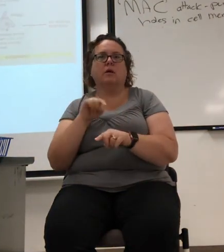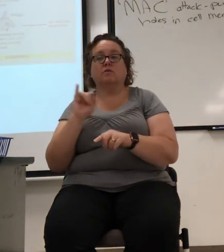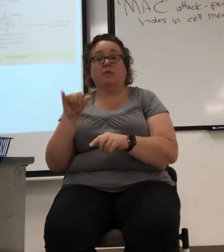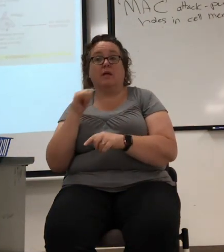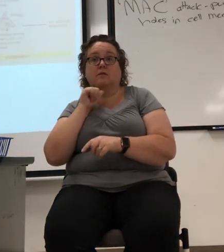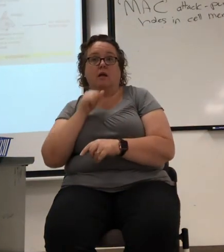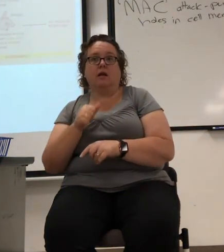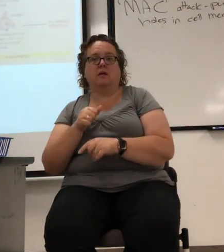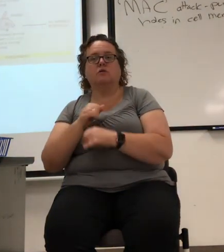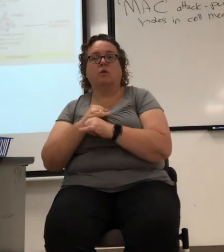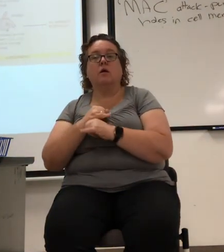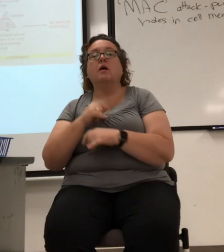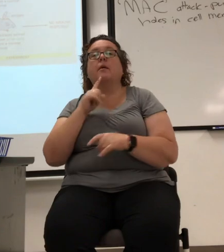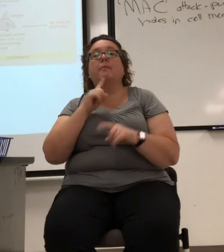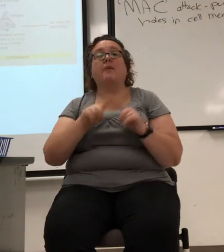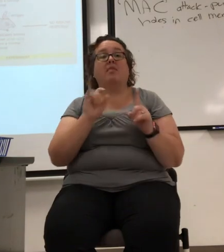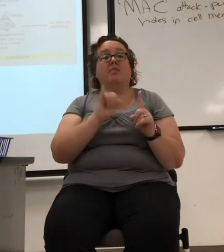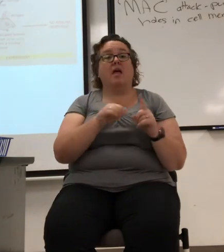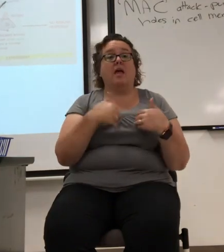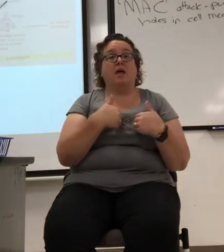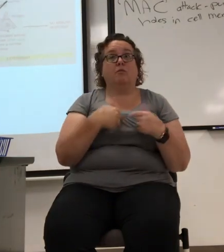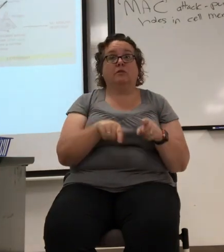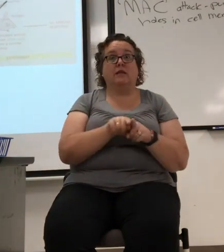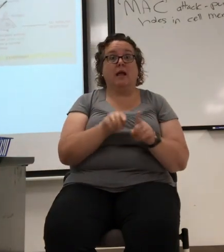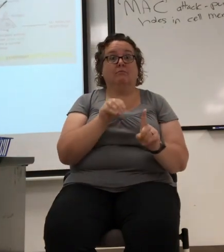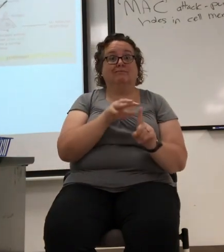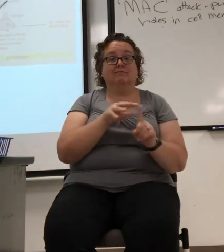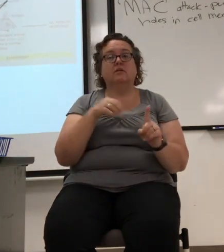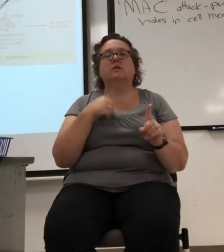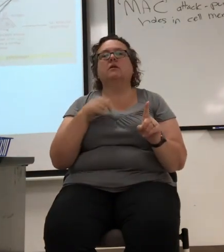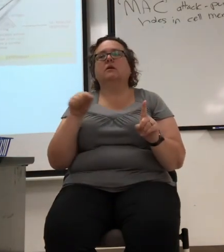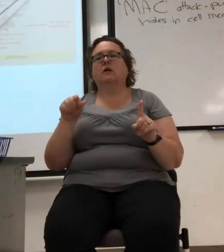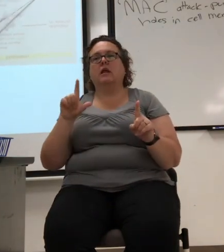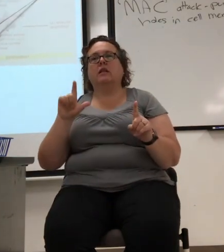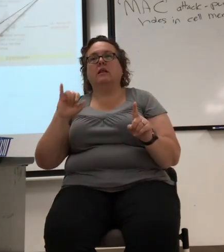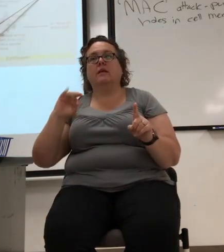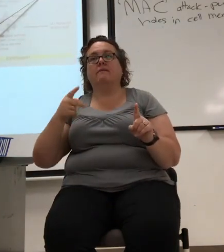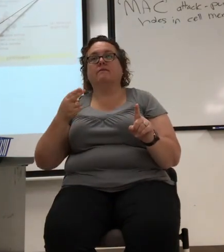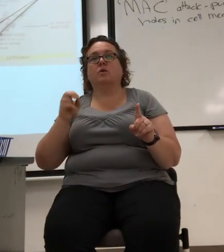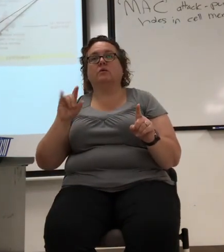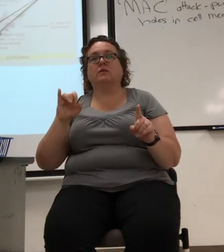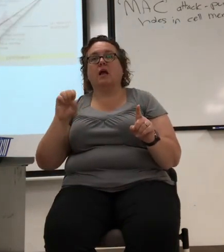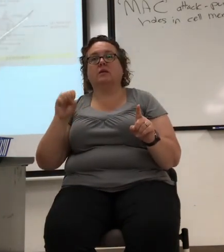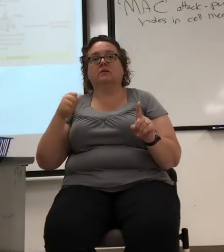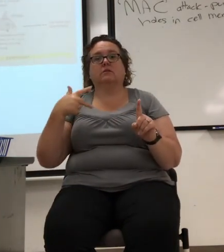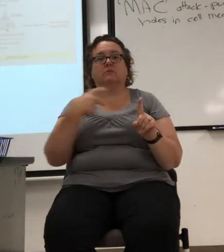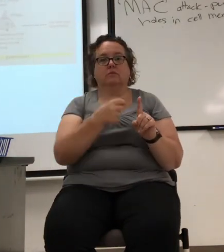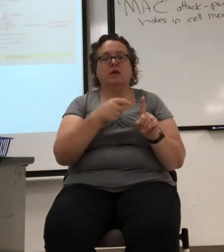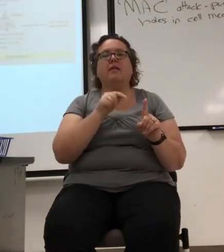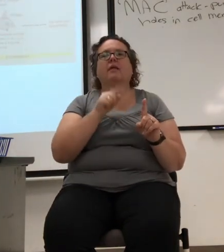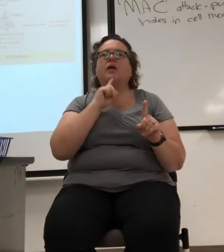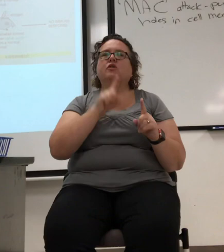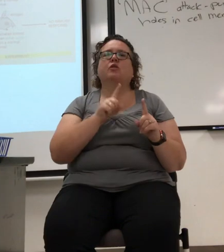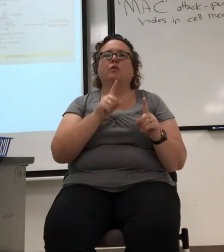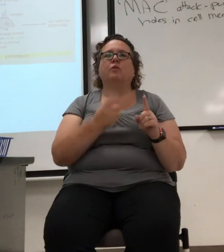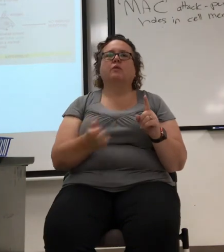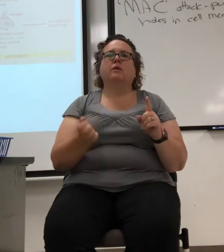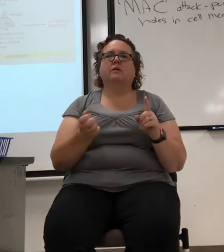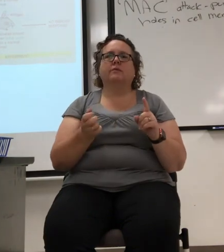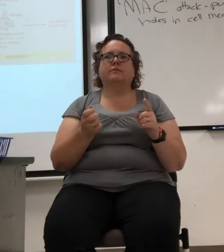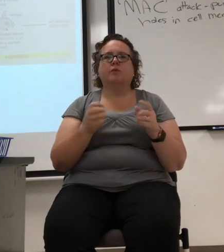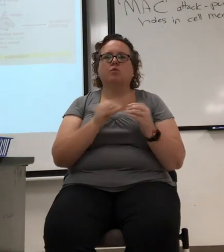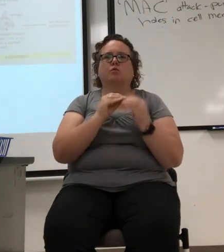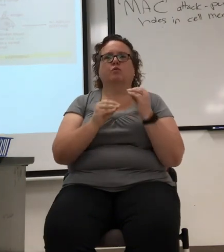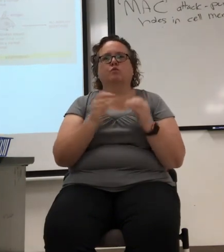But when you give the irradiated animal lymphocytes, you restore the immune response. So